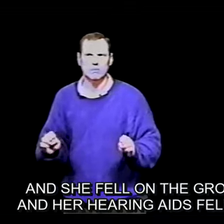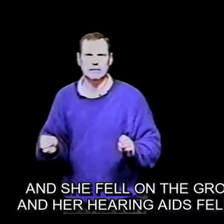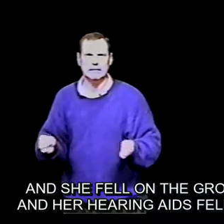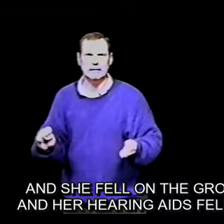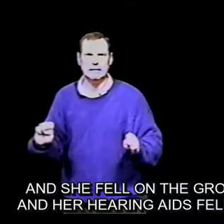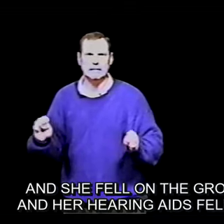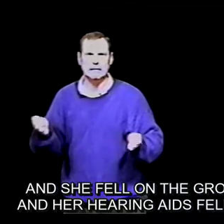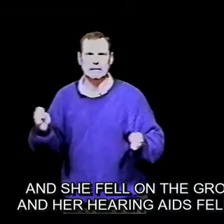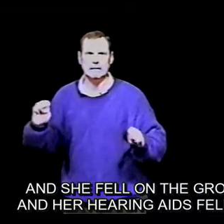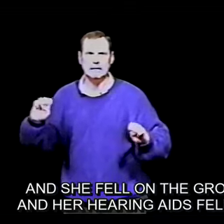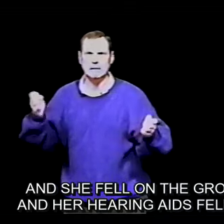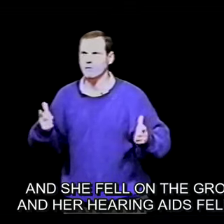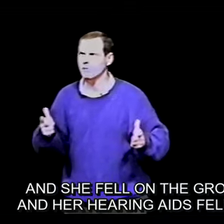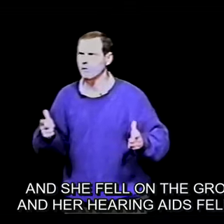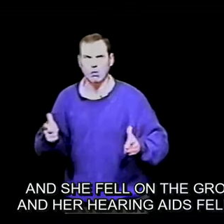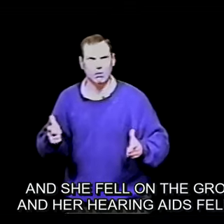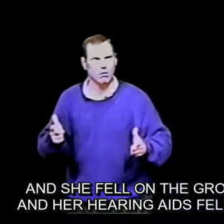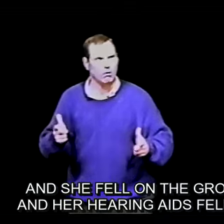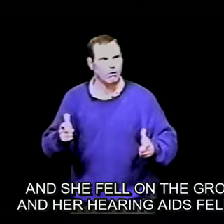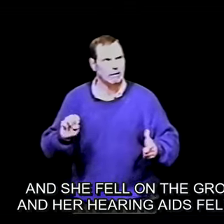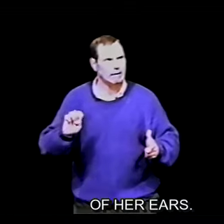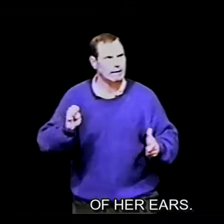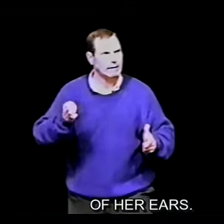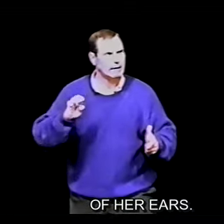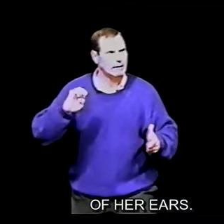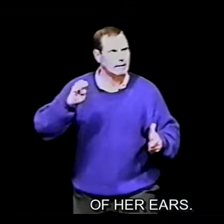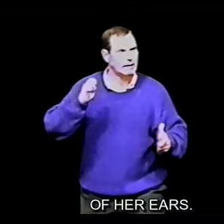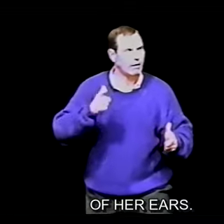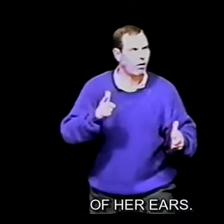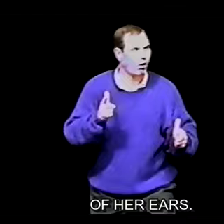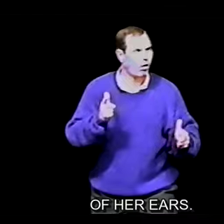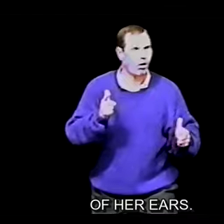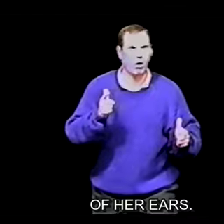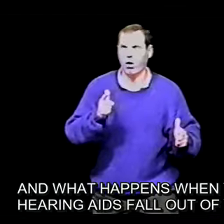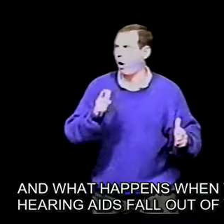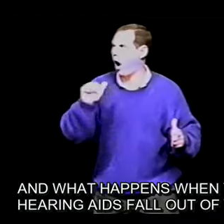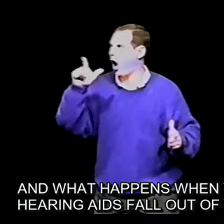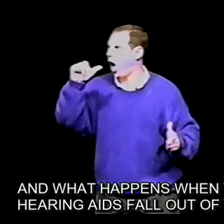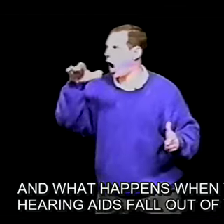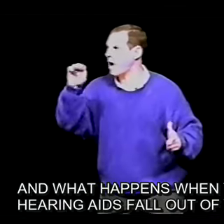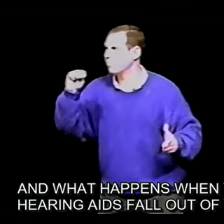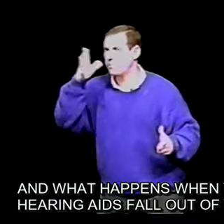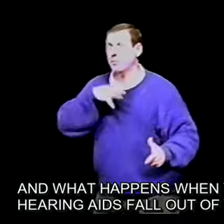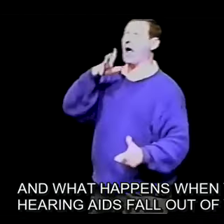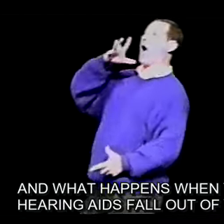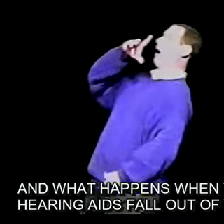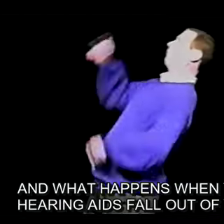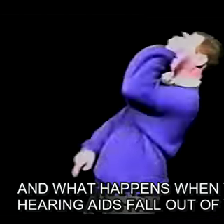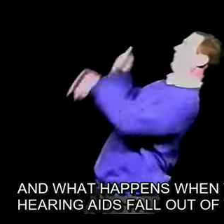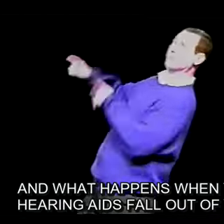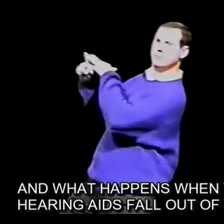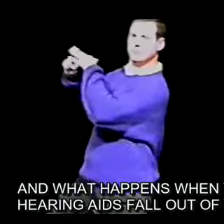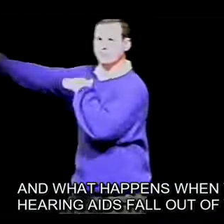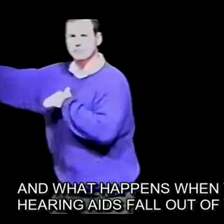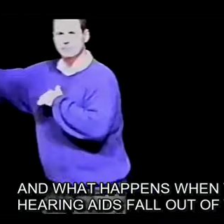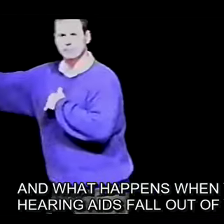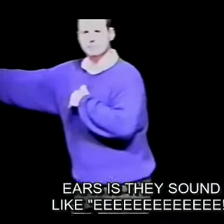fell out of her ears. And what happens when your hearing aids fall out of your ears is they sound like